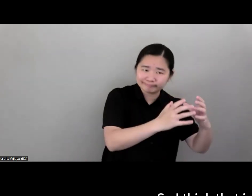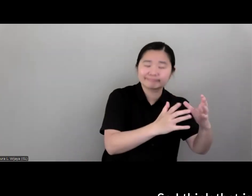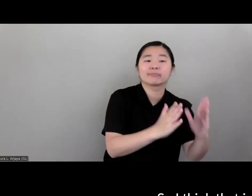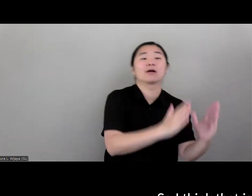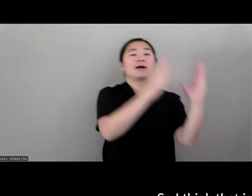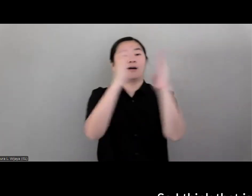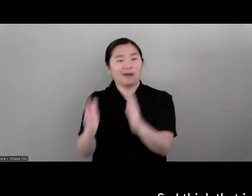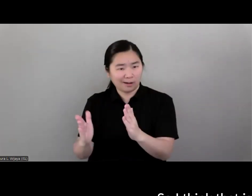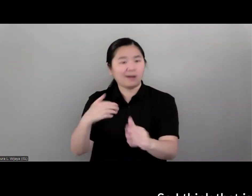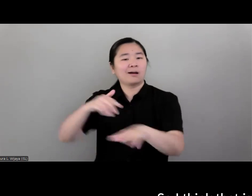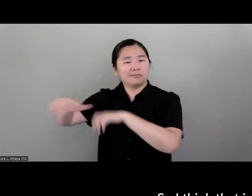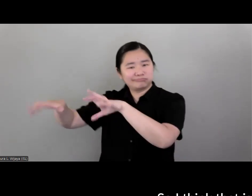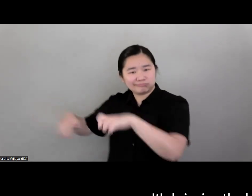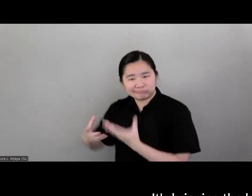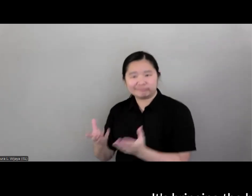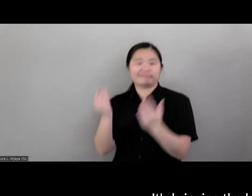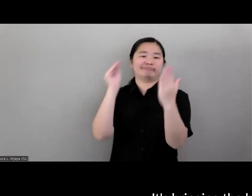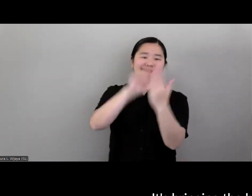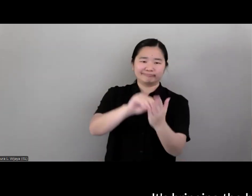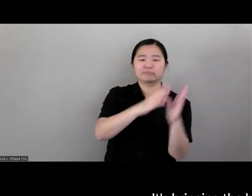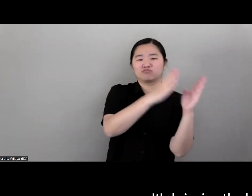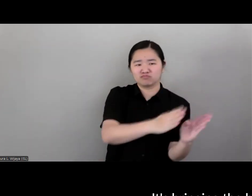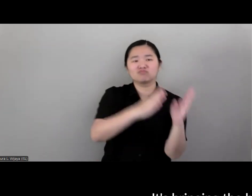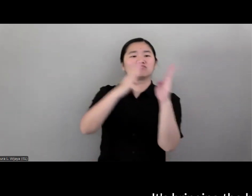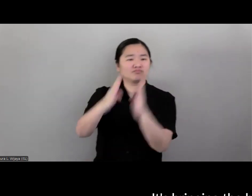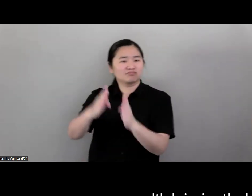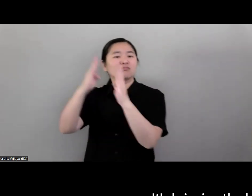So I think that is the critical part. It's bringing